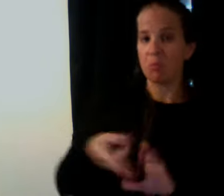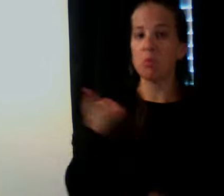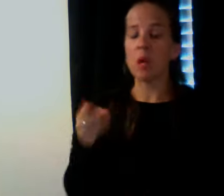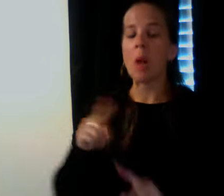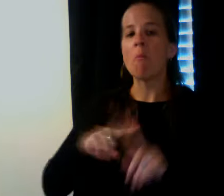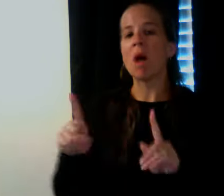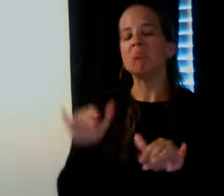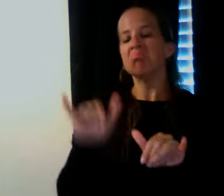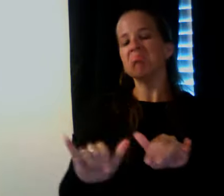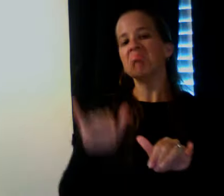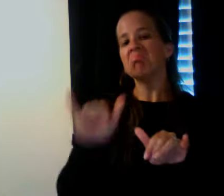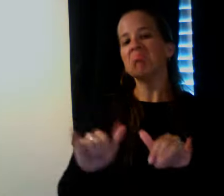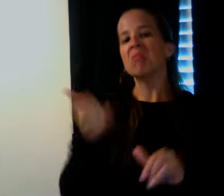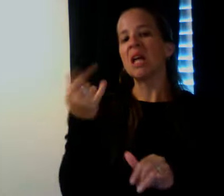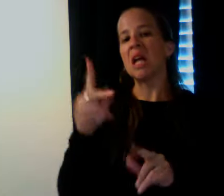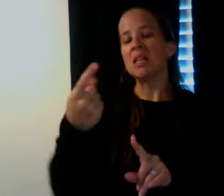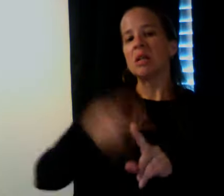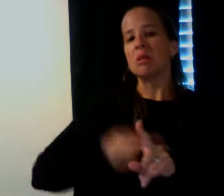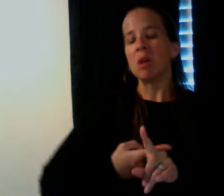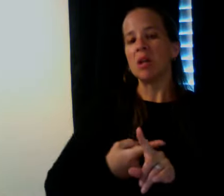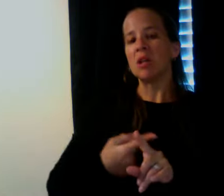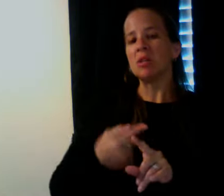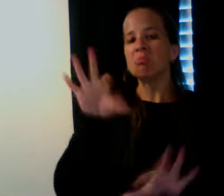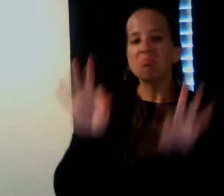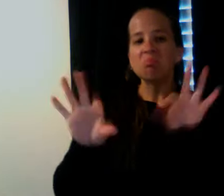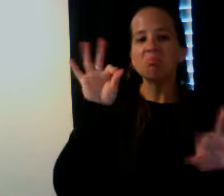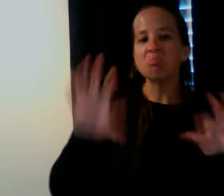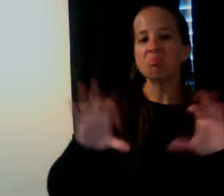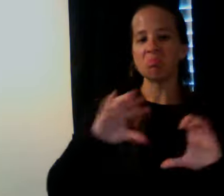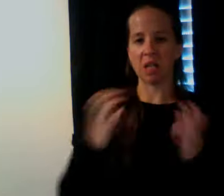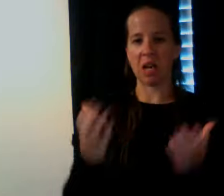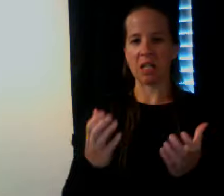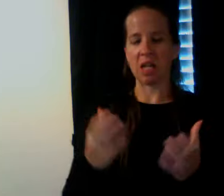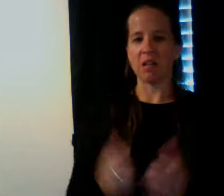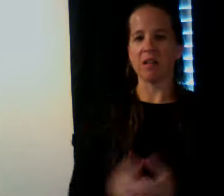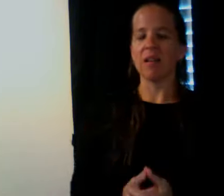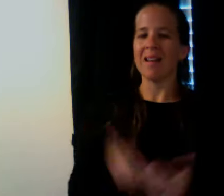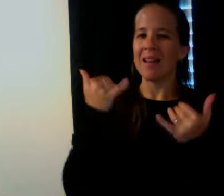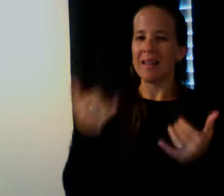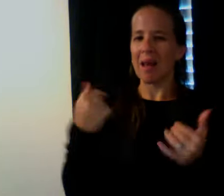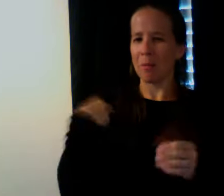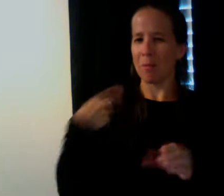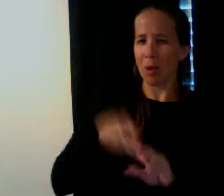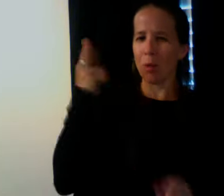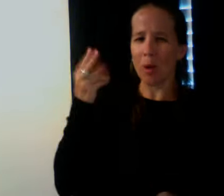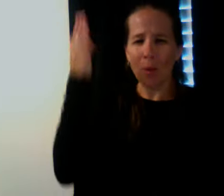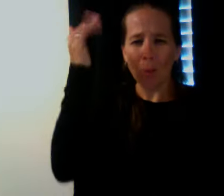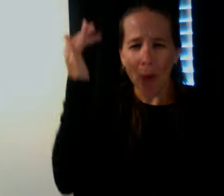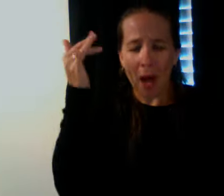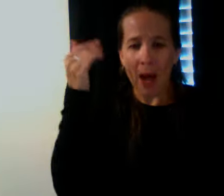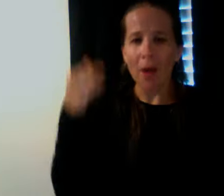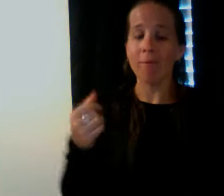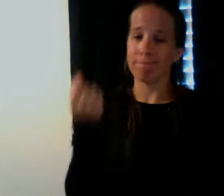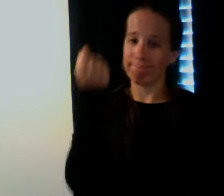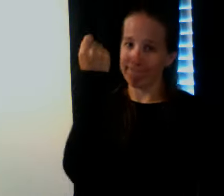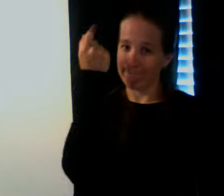quit. So why'd I drop out? It started before I was born. My